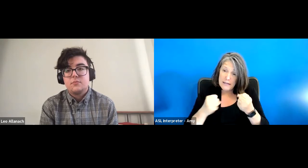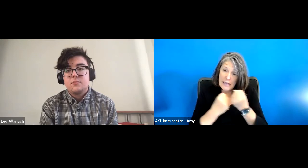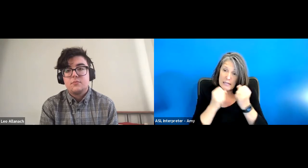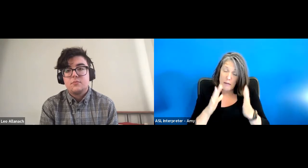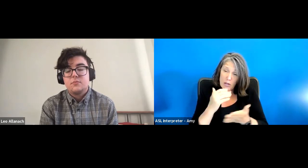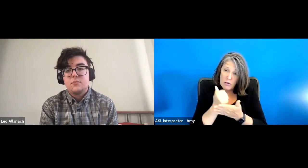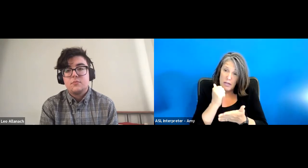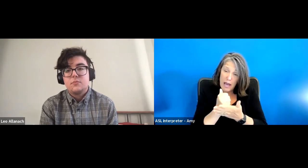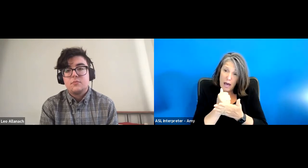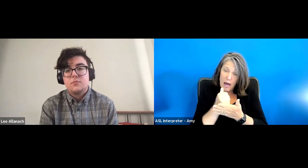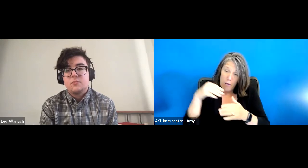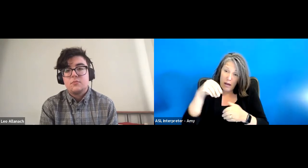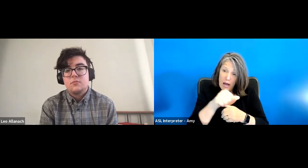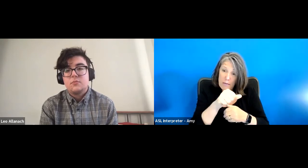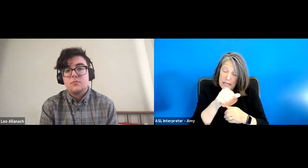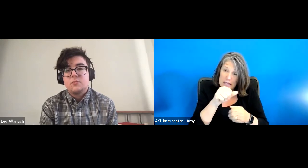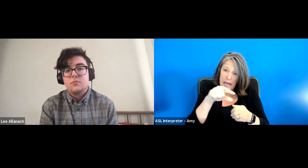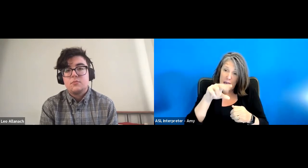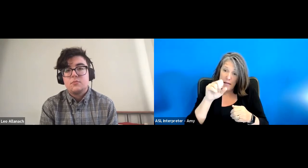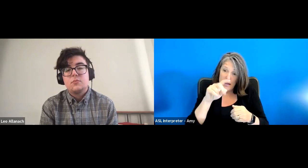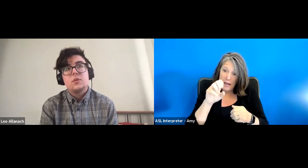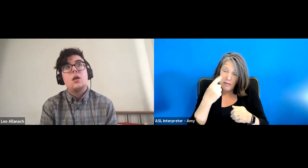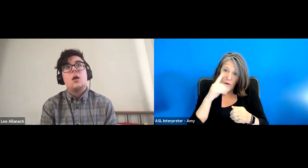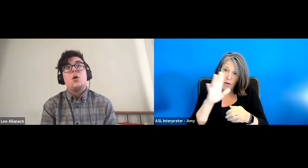help compensate the guests for their time?